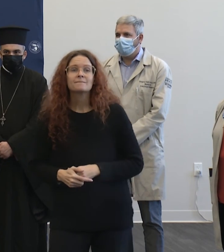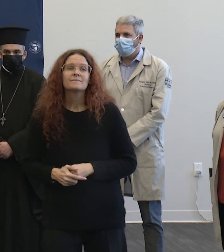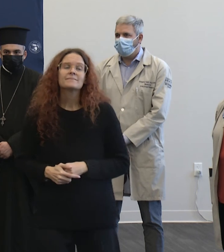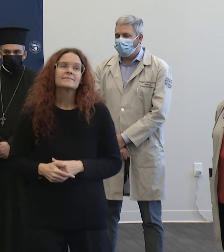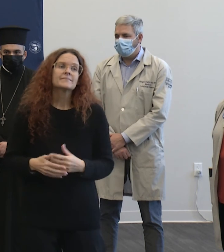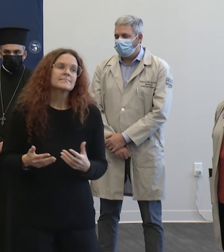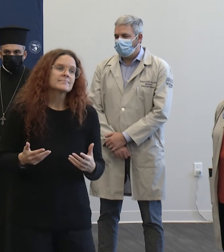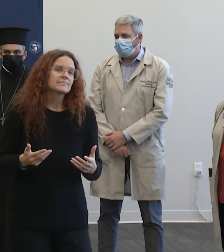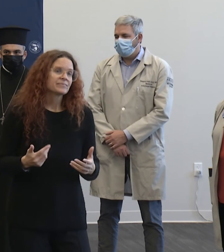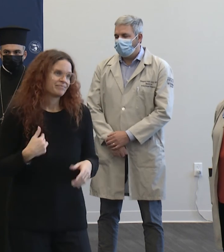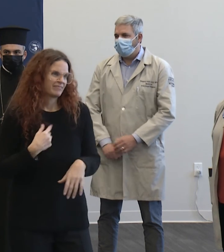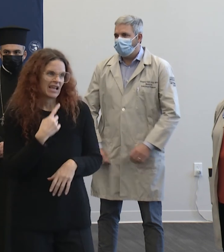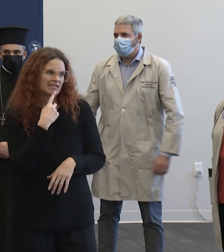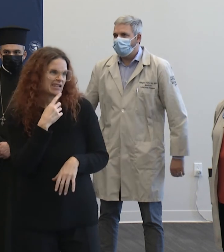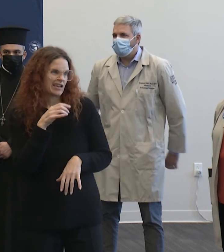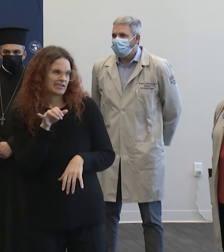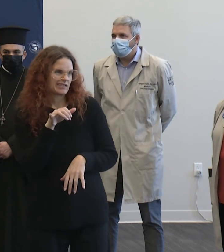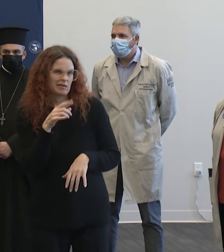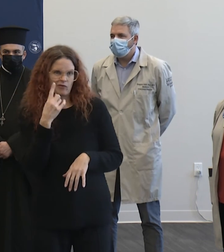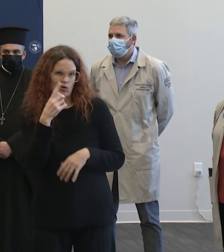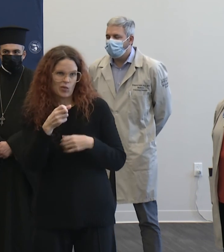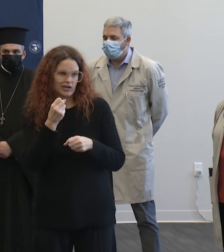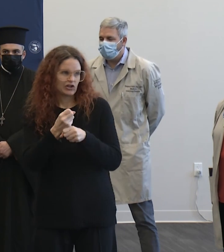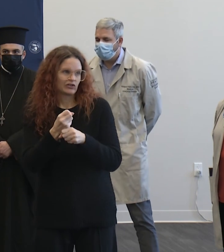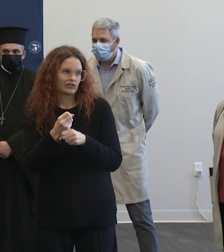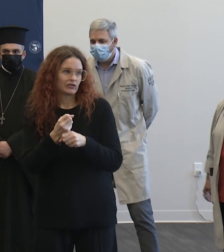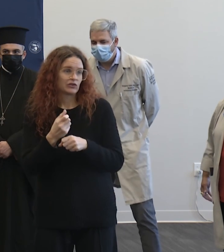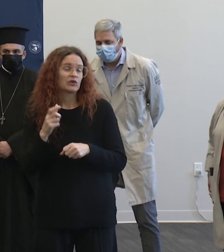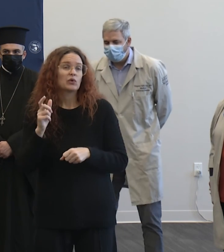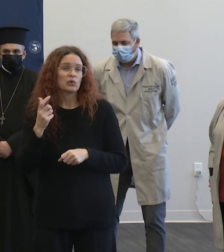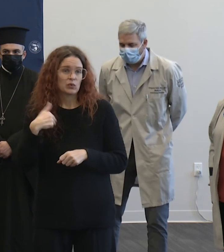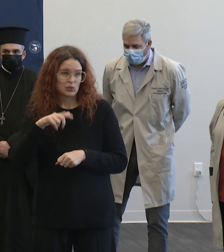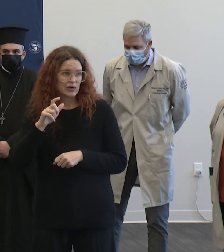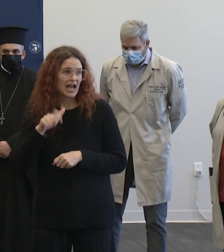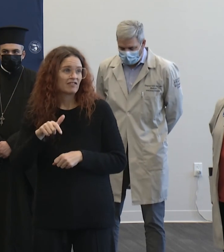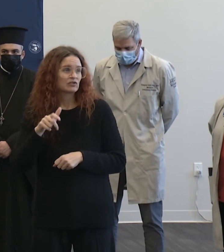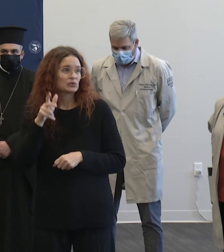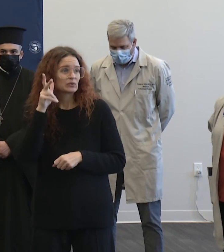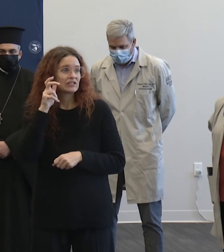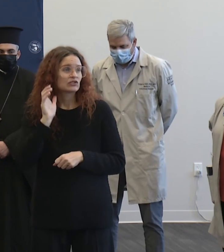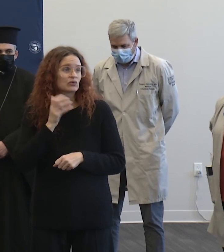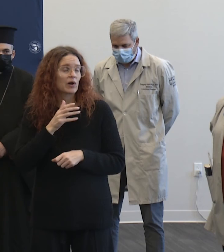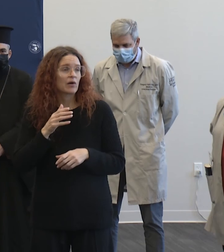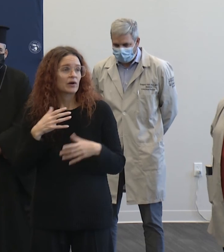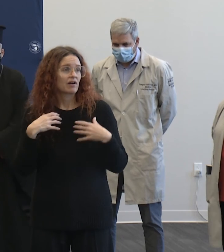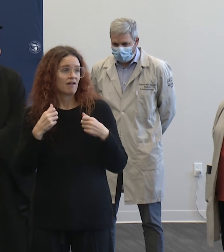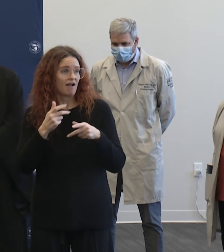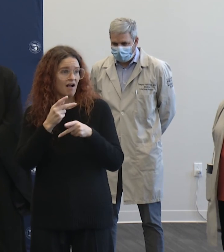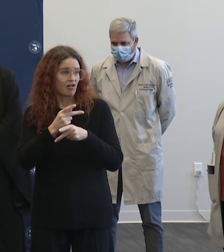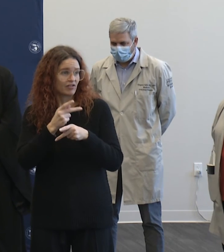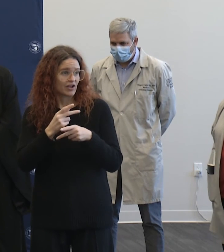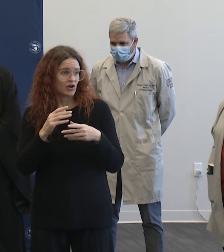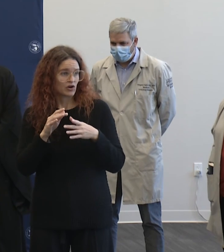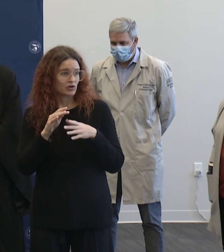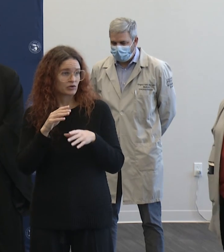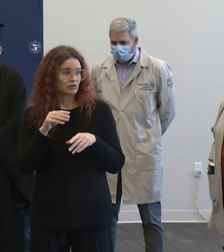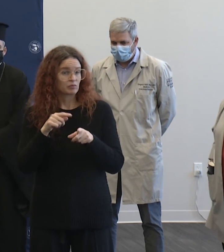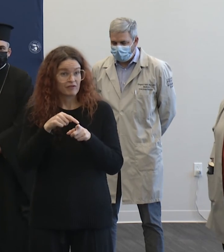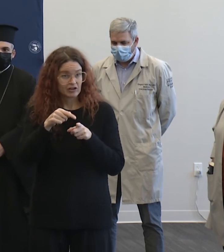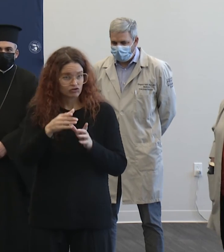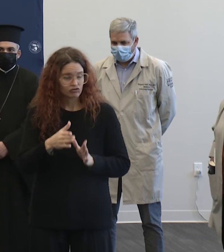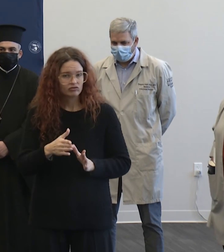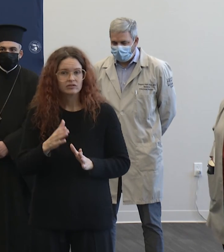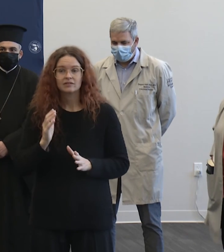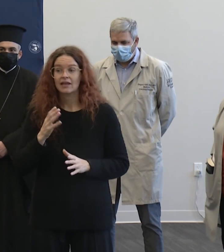I guess I would say the same thing I've been saying for a year and a half, which is we have to listen to our healthcare professionals and today, of course, our faith